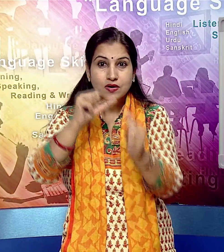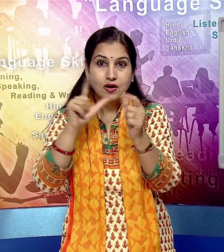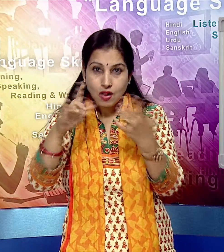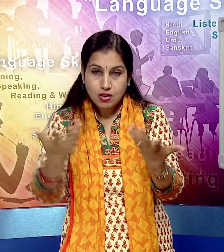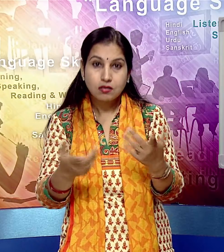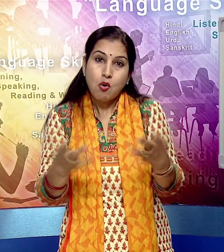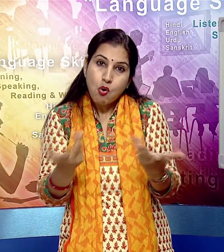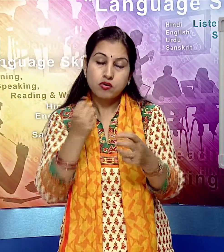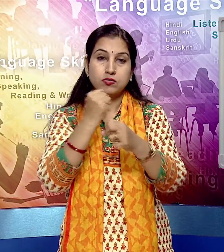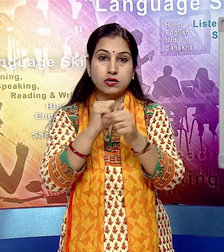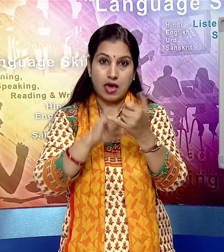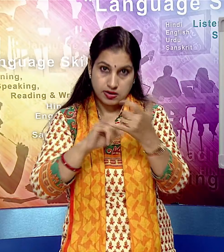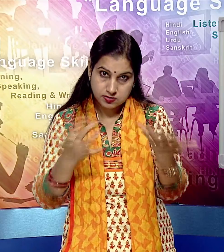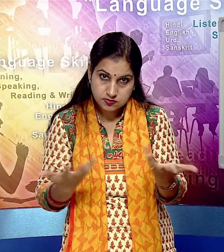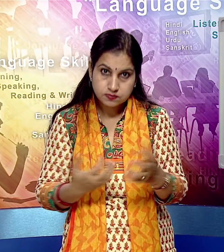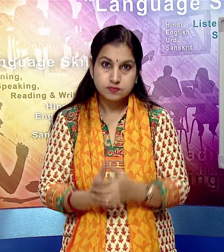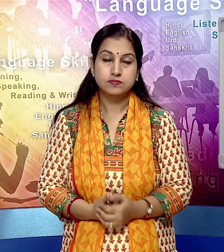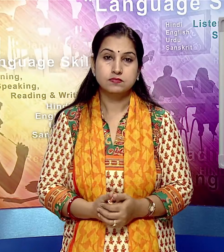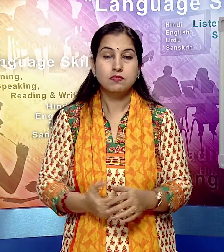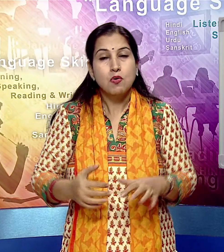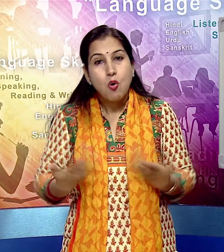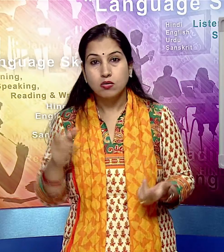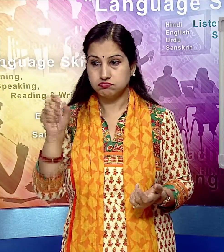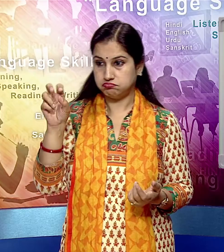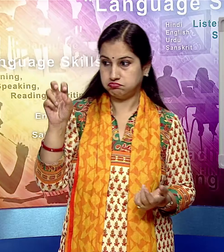gas, or electric medium.